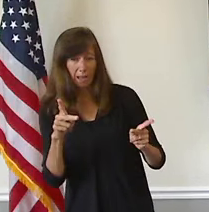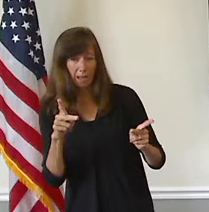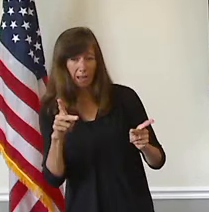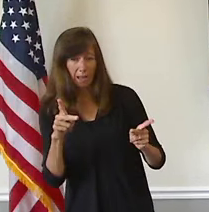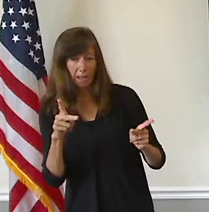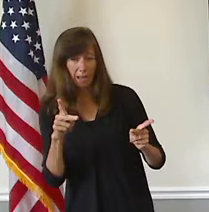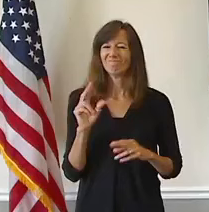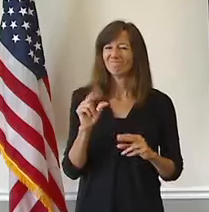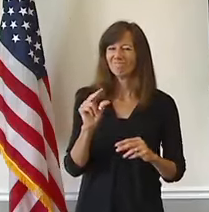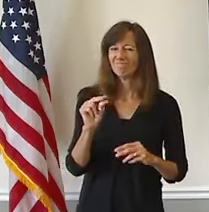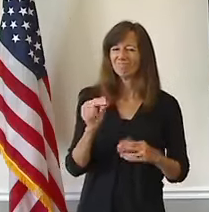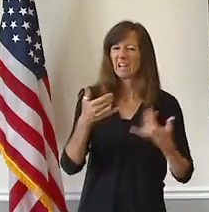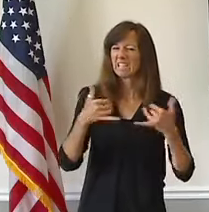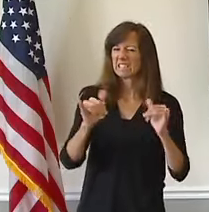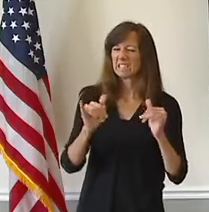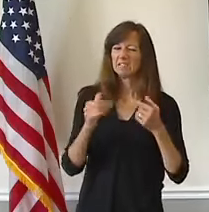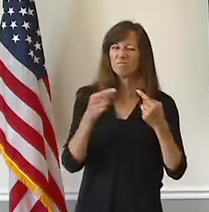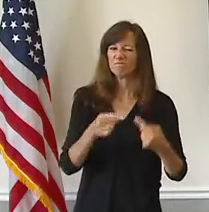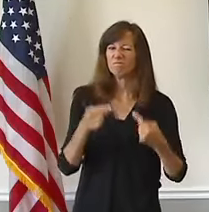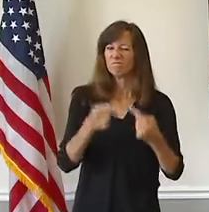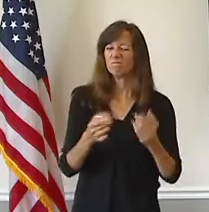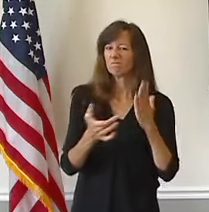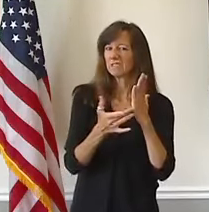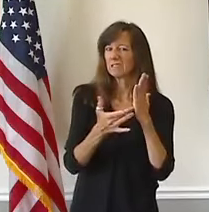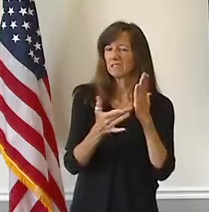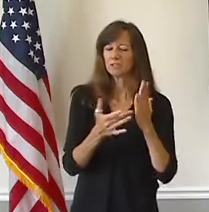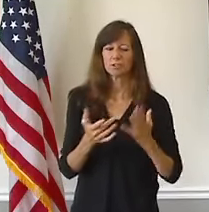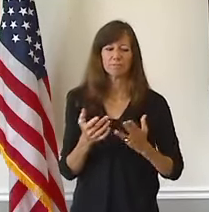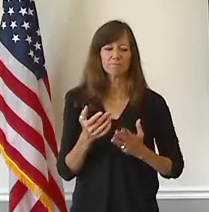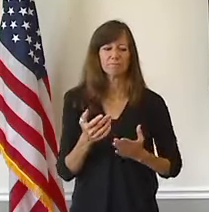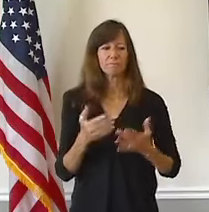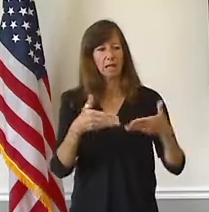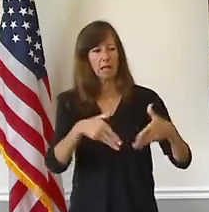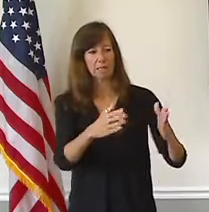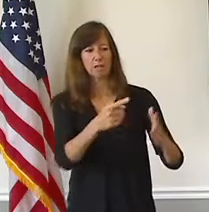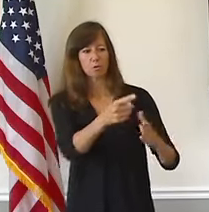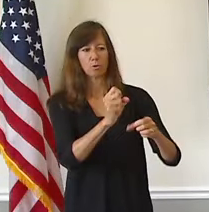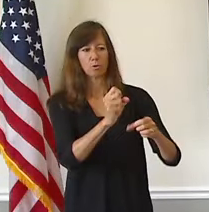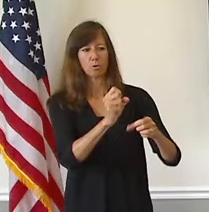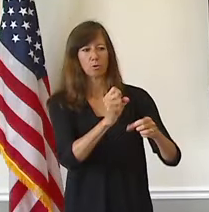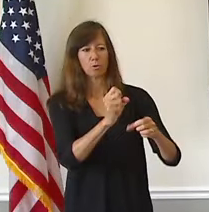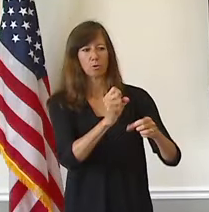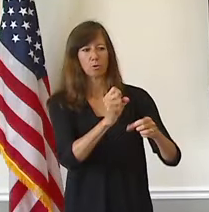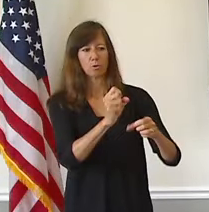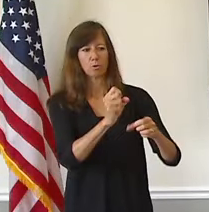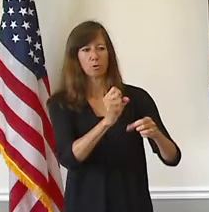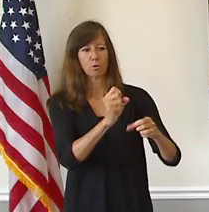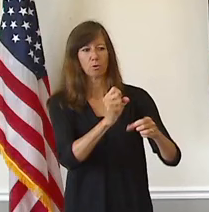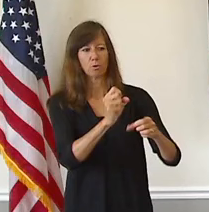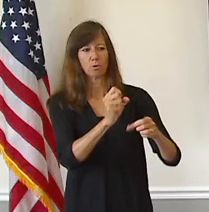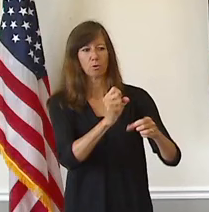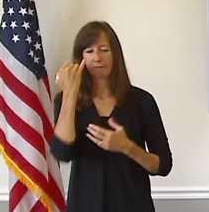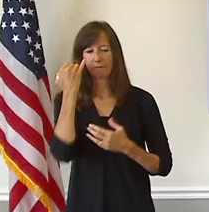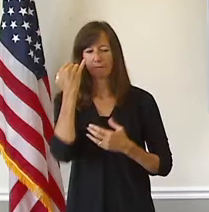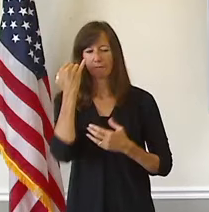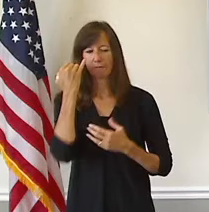Yeah, still having some technical problems. So I'll let you guys work it out, and you let me know.